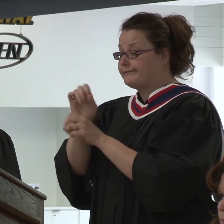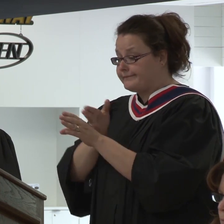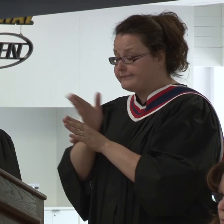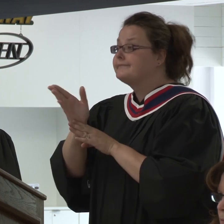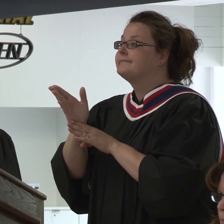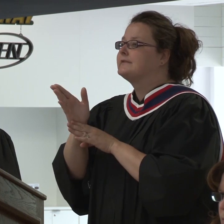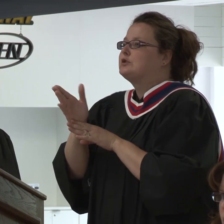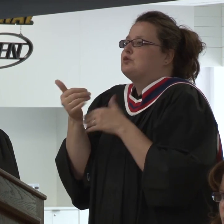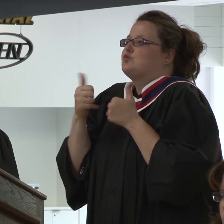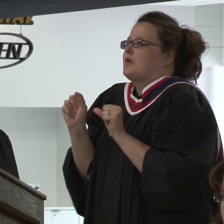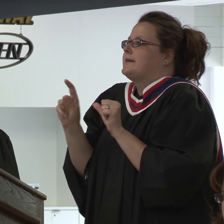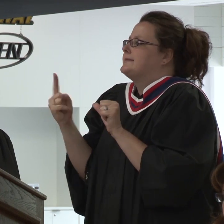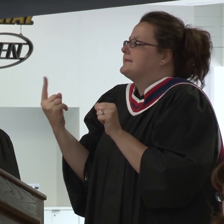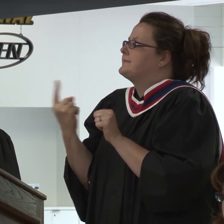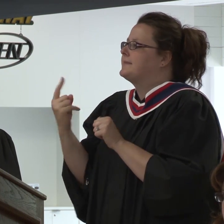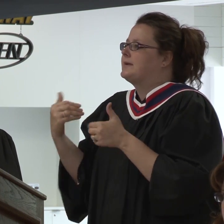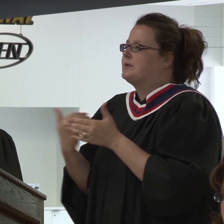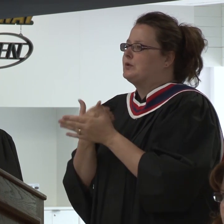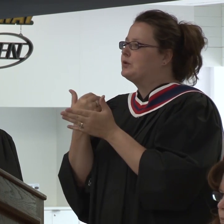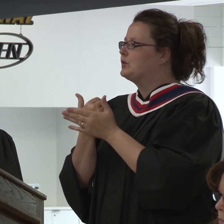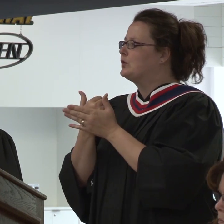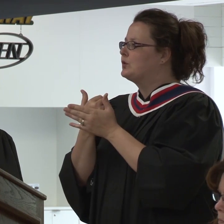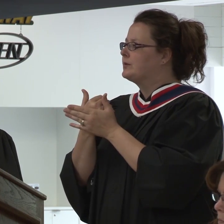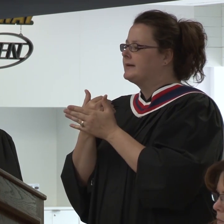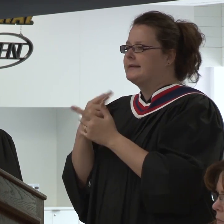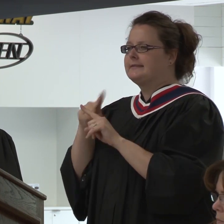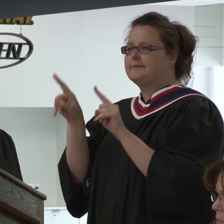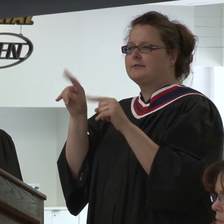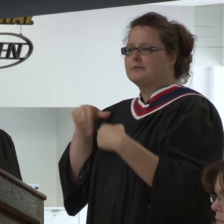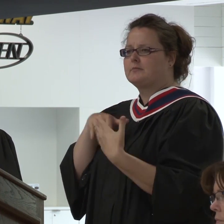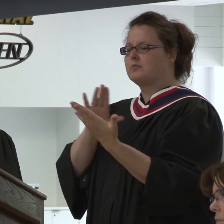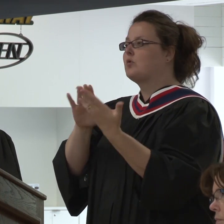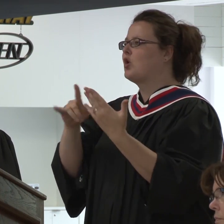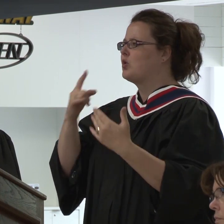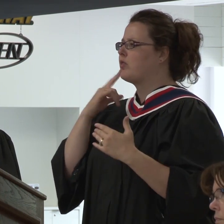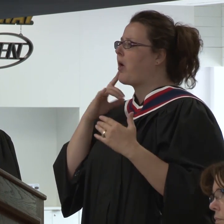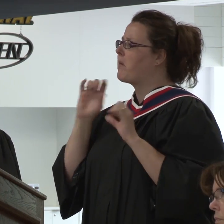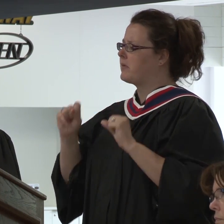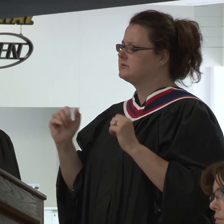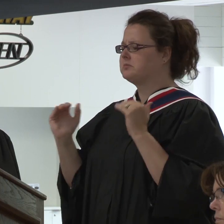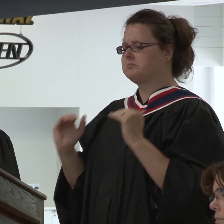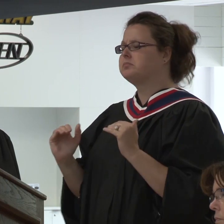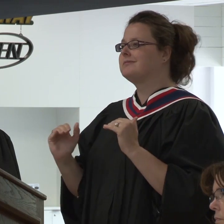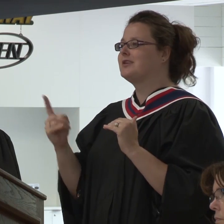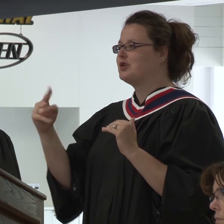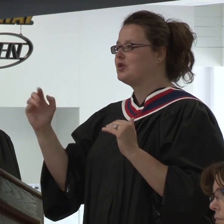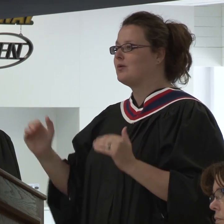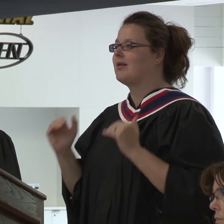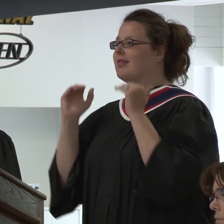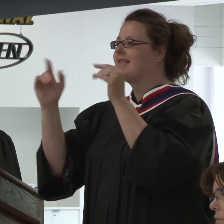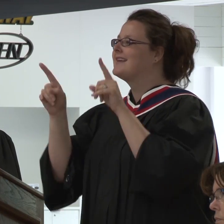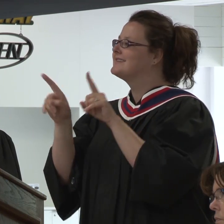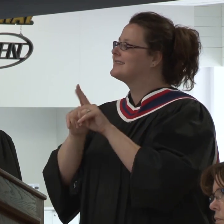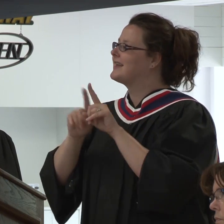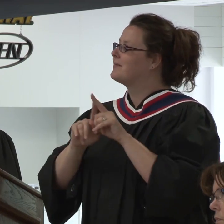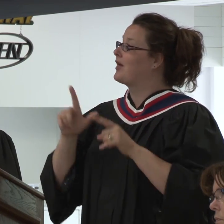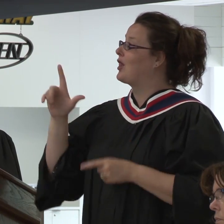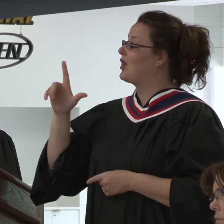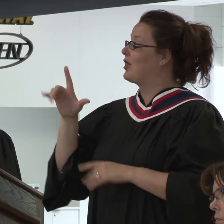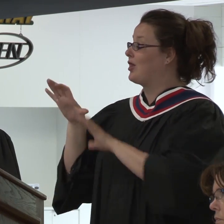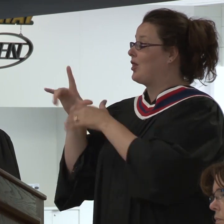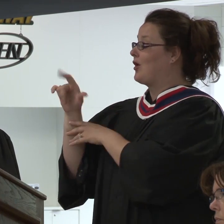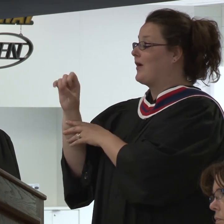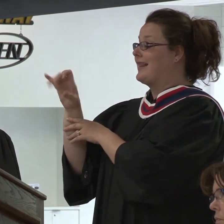new ground, to go over and beyond what you thought was possible, like the Loyalists did before